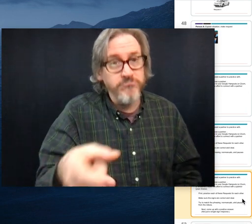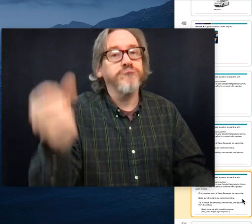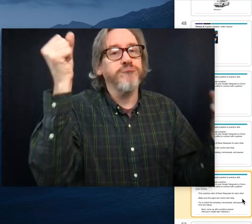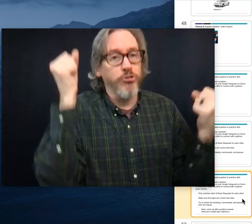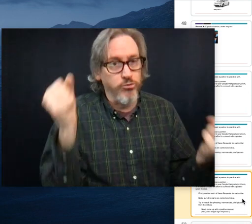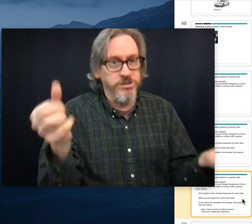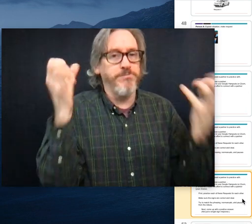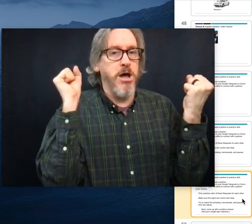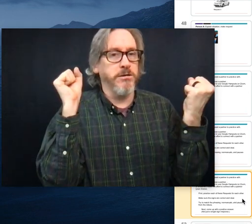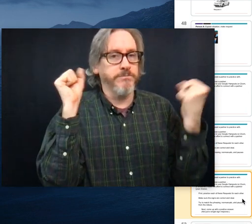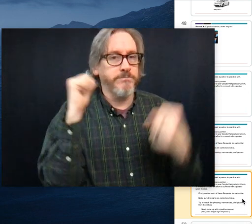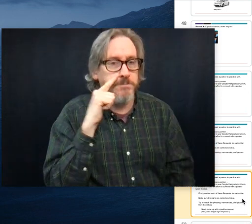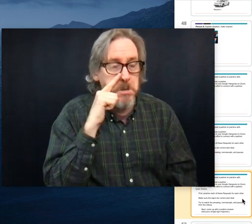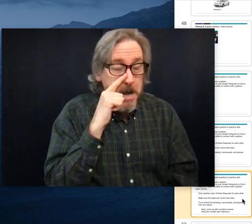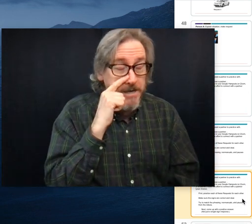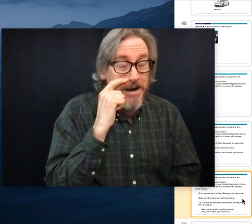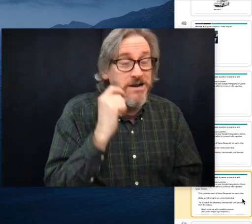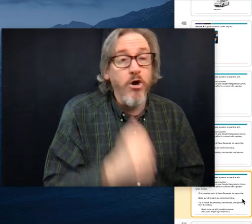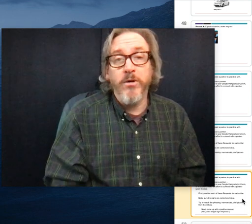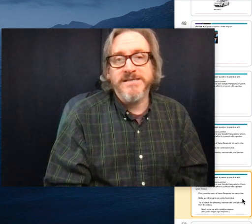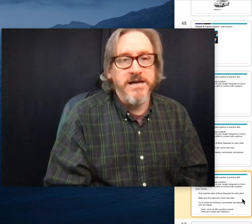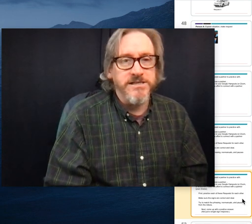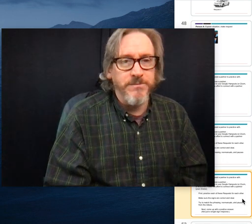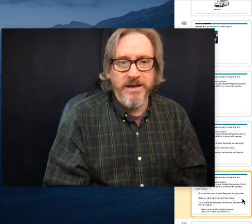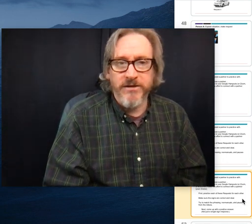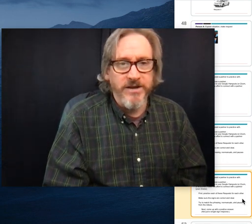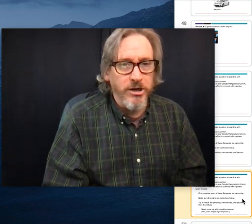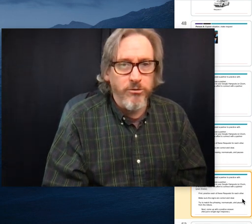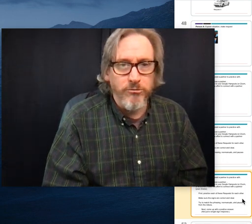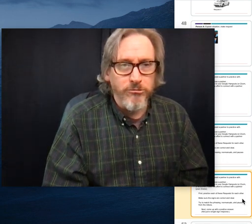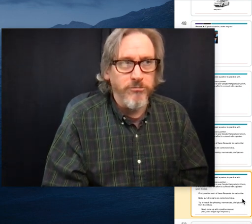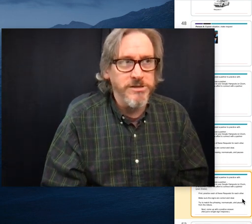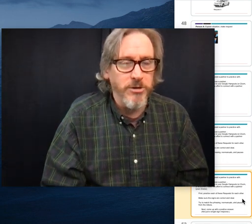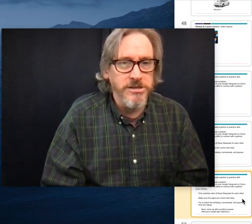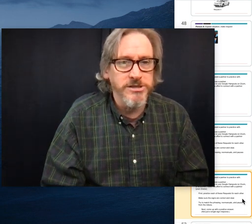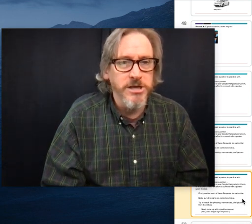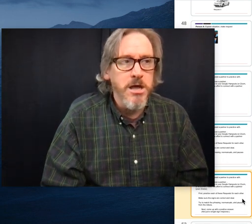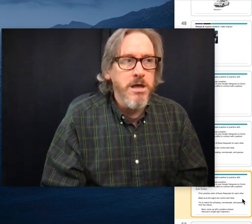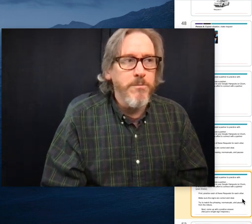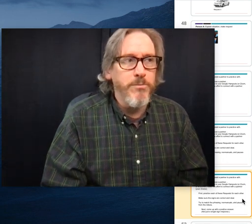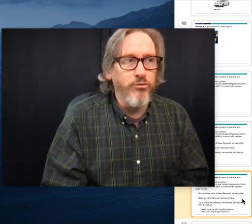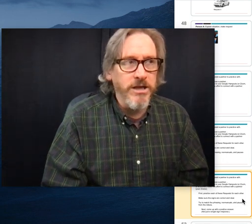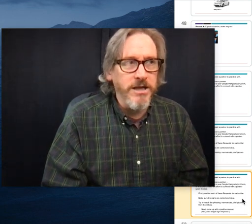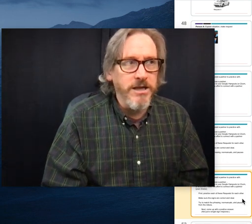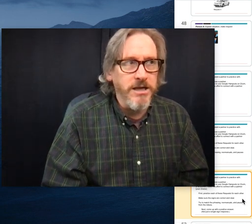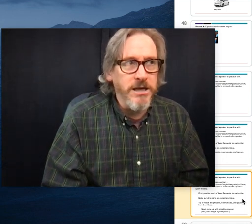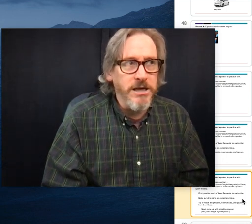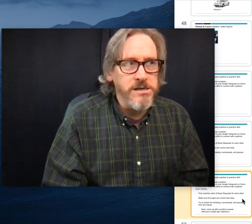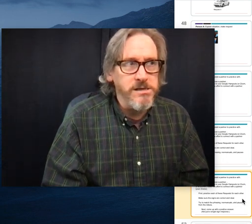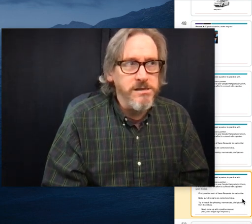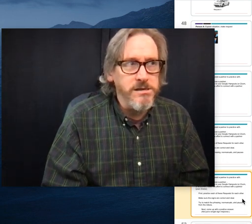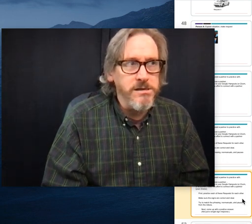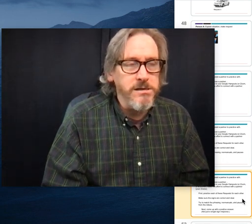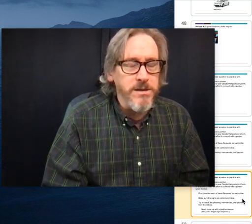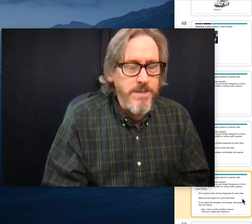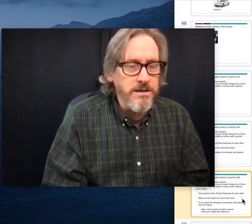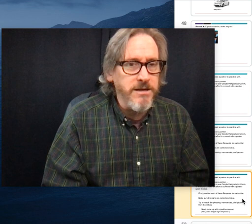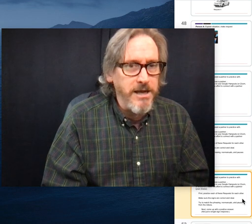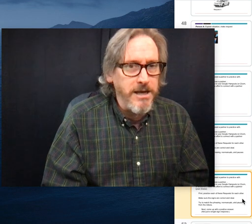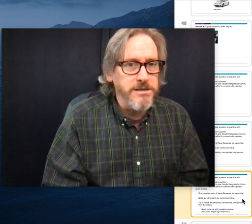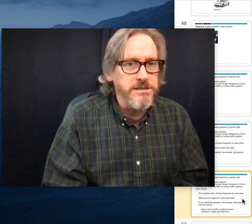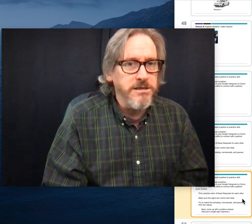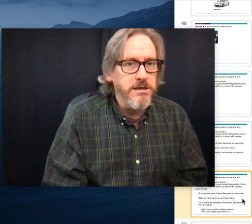you. No initialized sign. Well, some, but not that one. So live. And if you